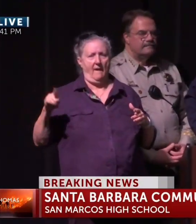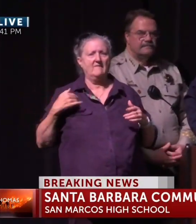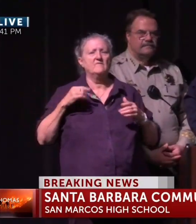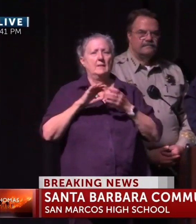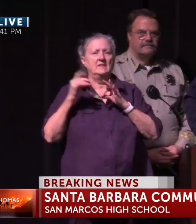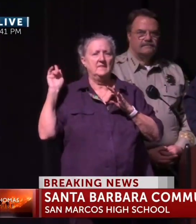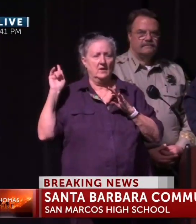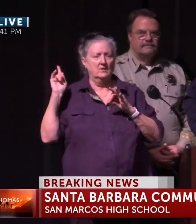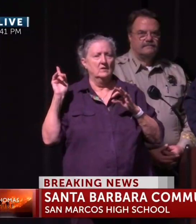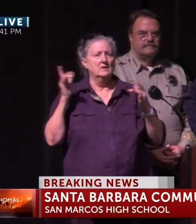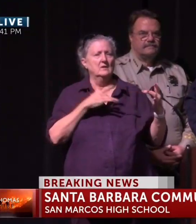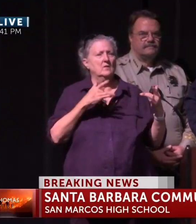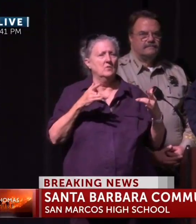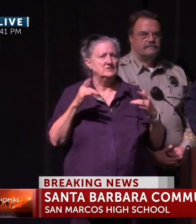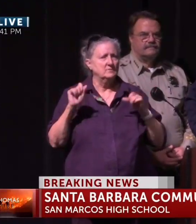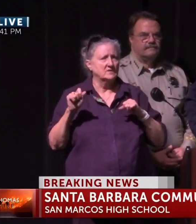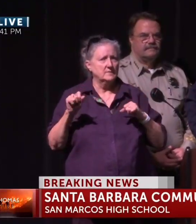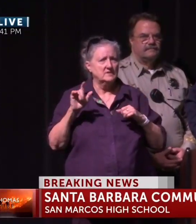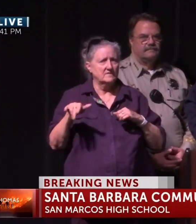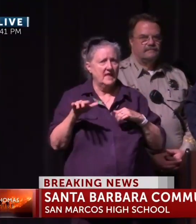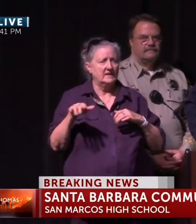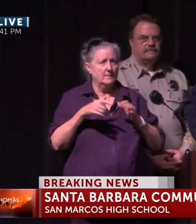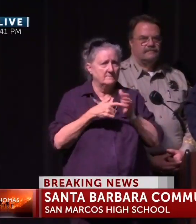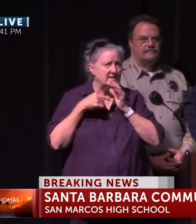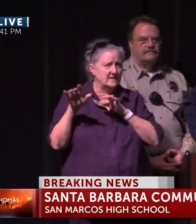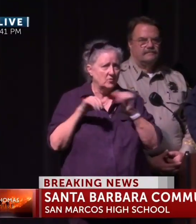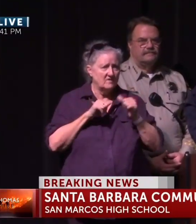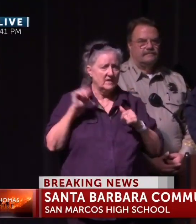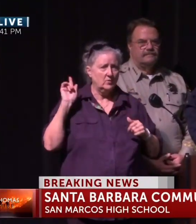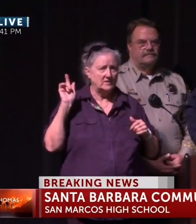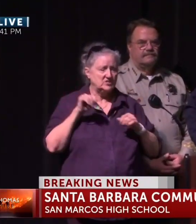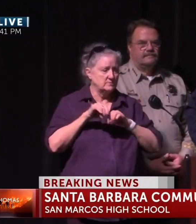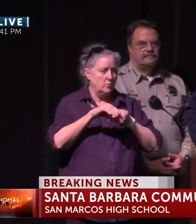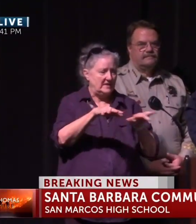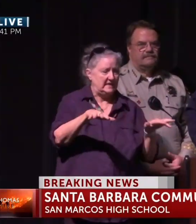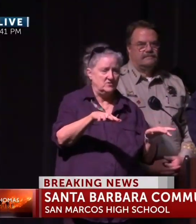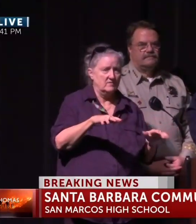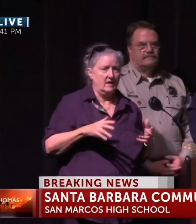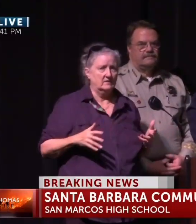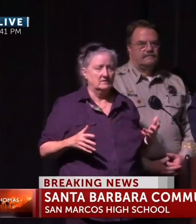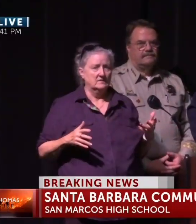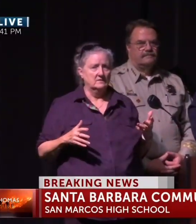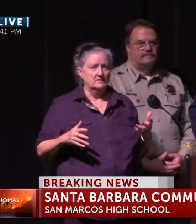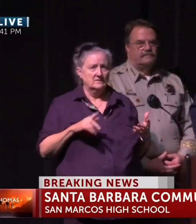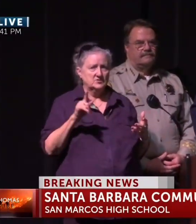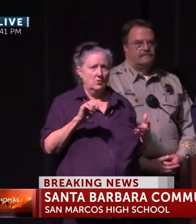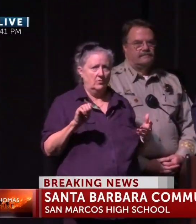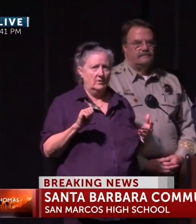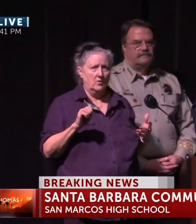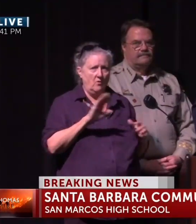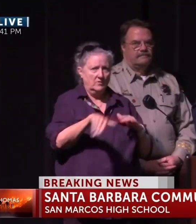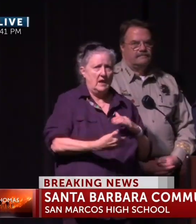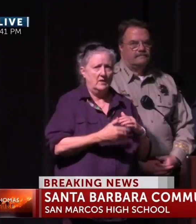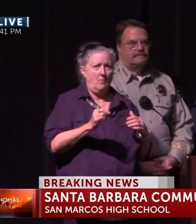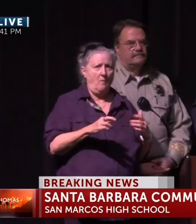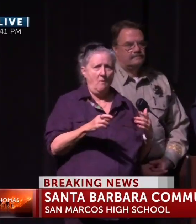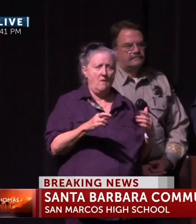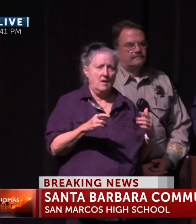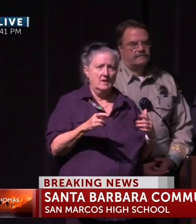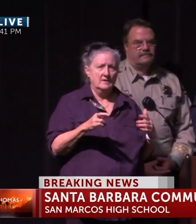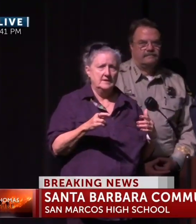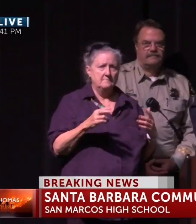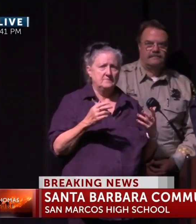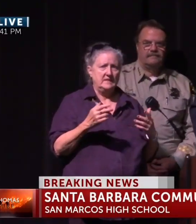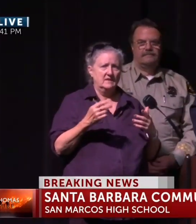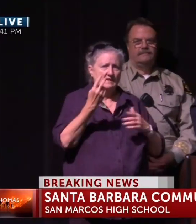there. What's the likelihood of that evacuation, mandatory evacuation, spreading into that zone overnight or